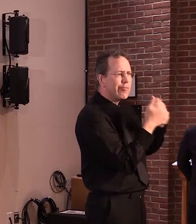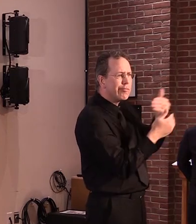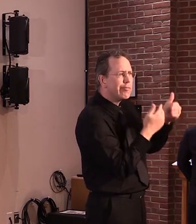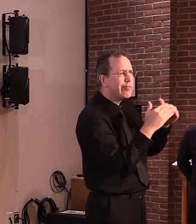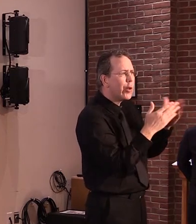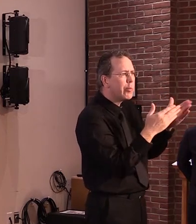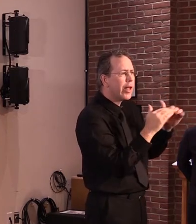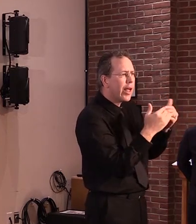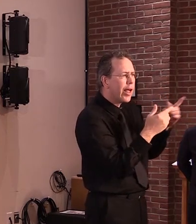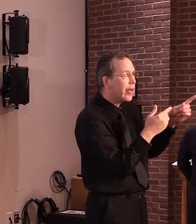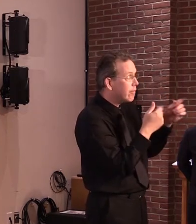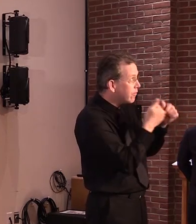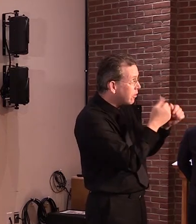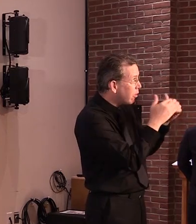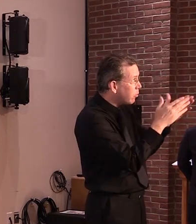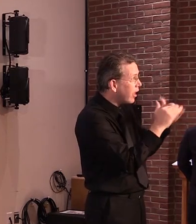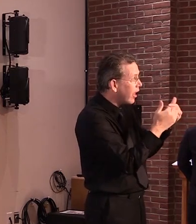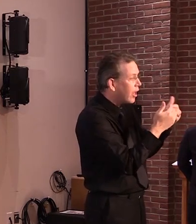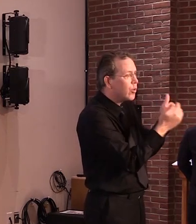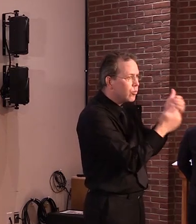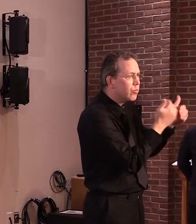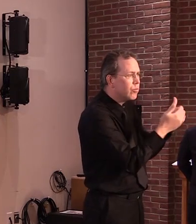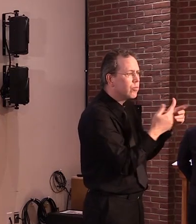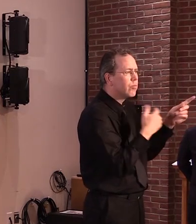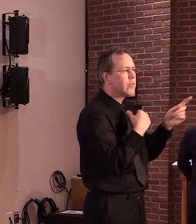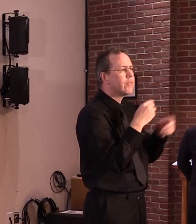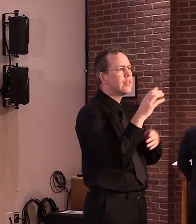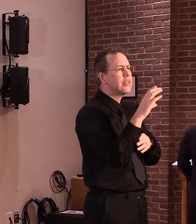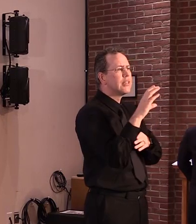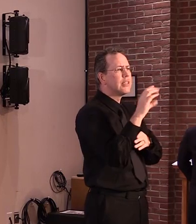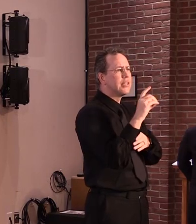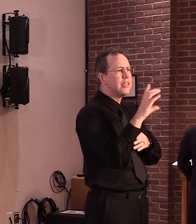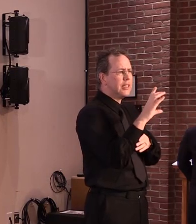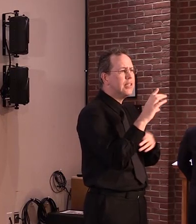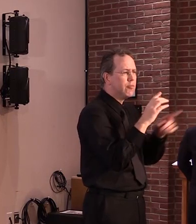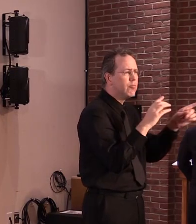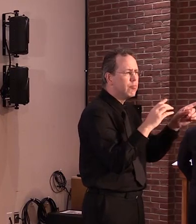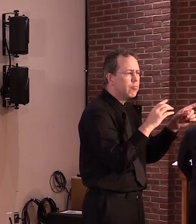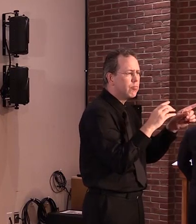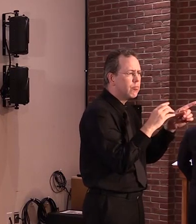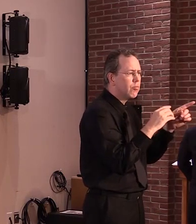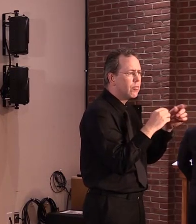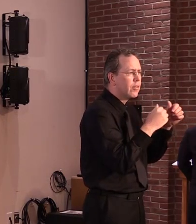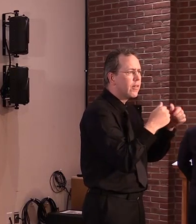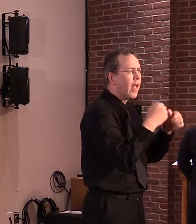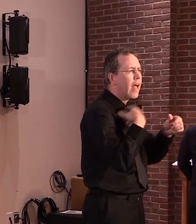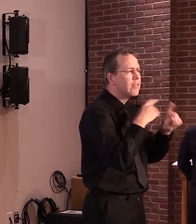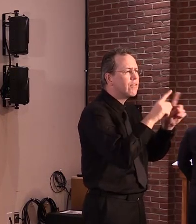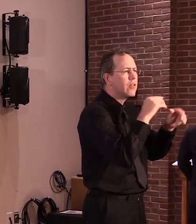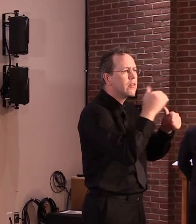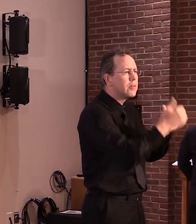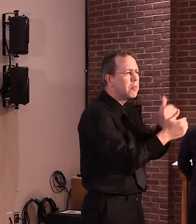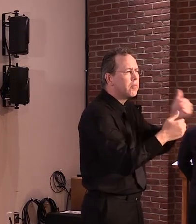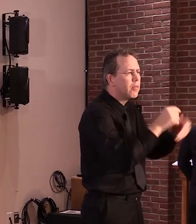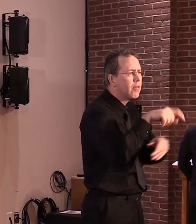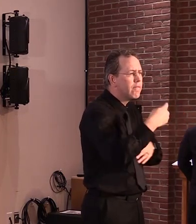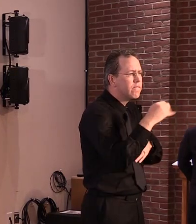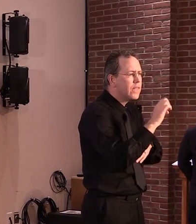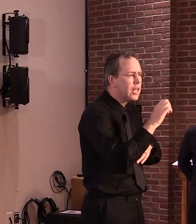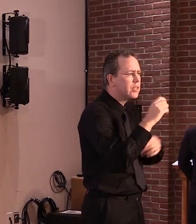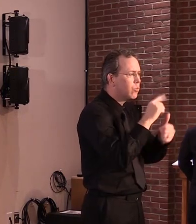phases 0 through 3, and we are very comfortably now in phase 2. So it's really a